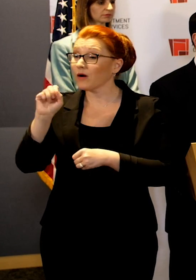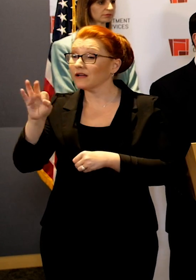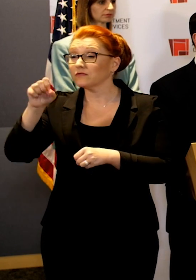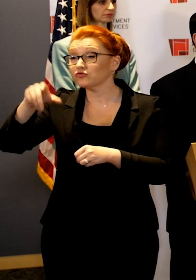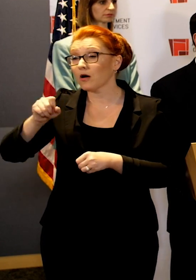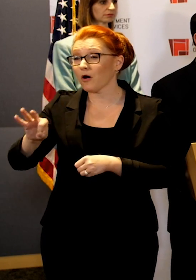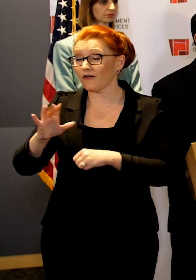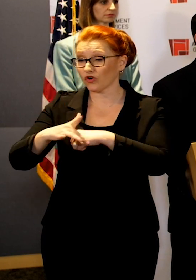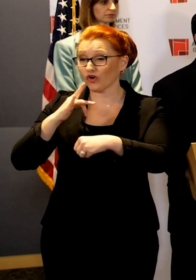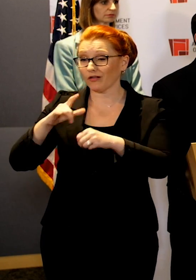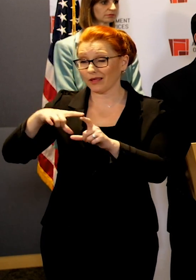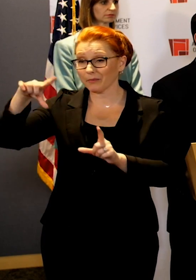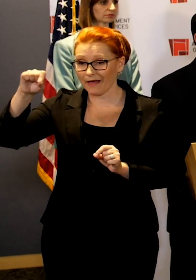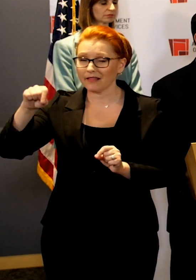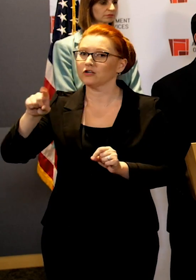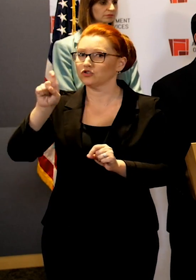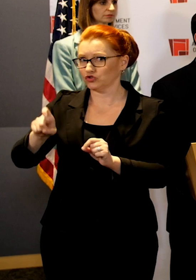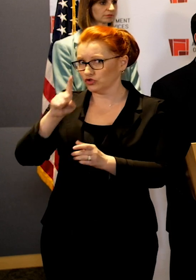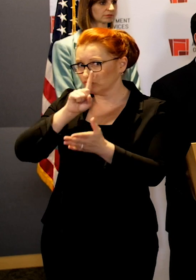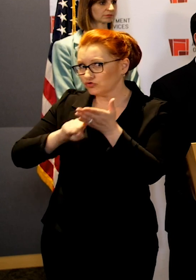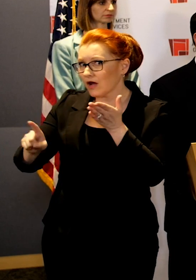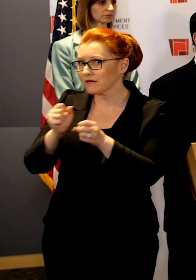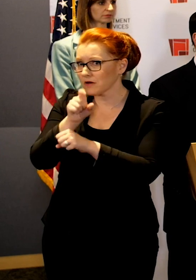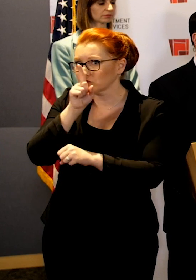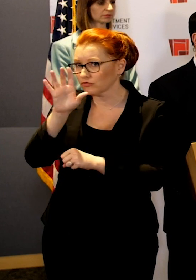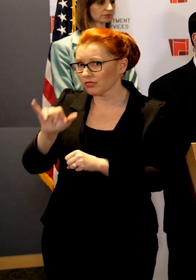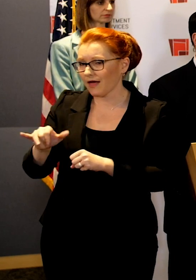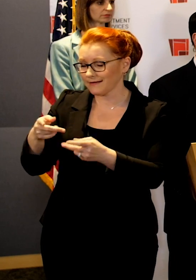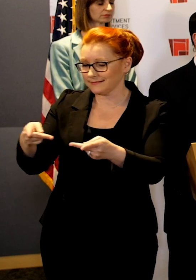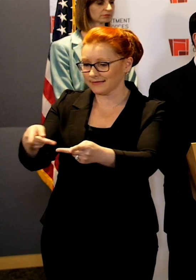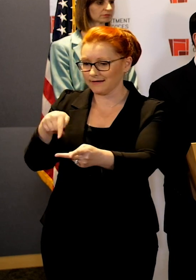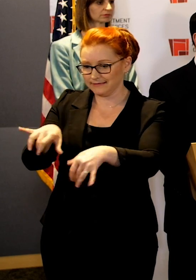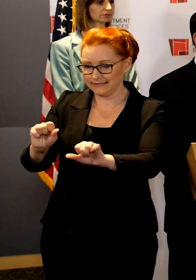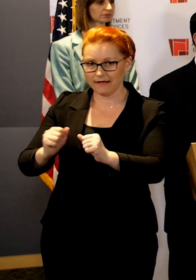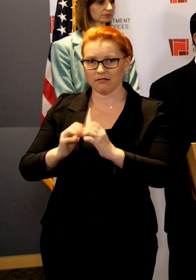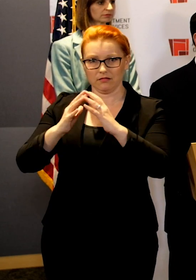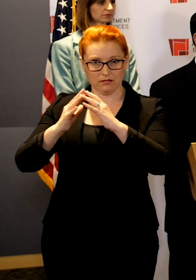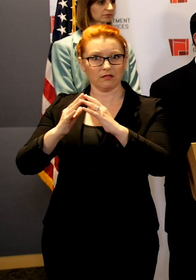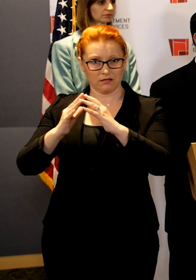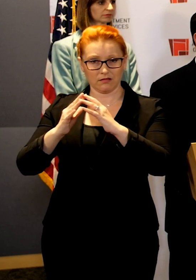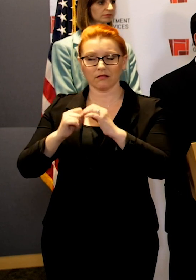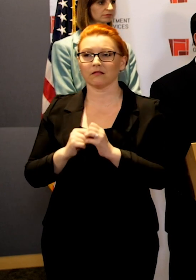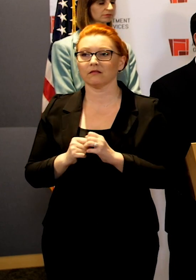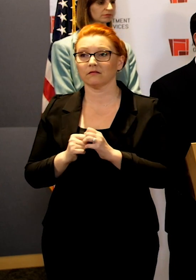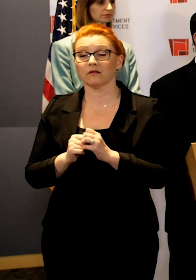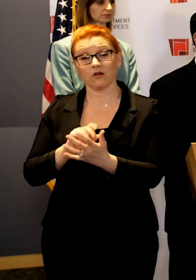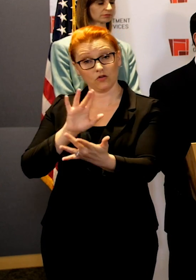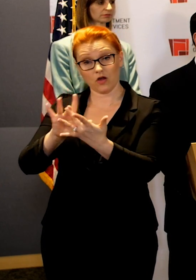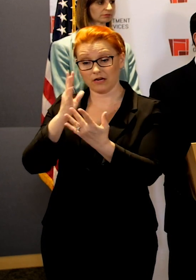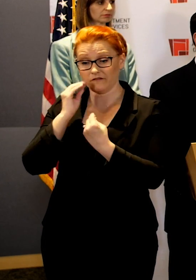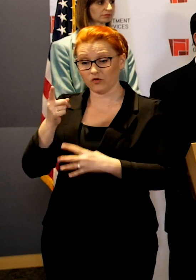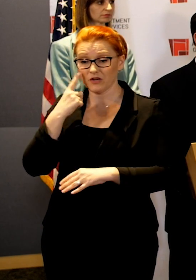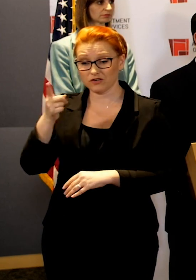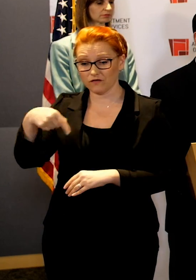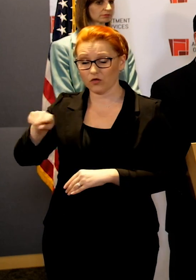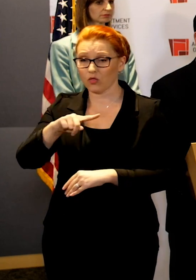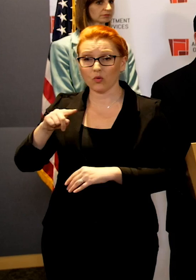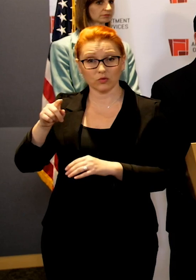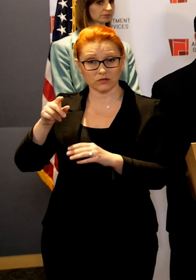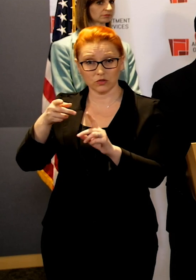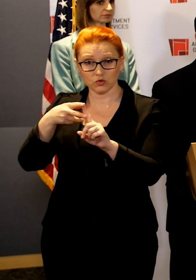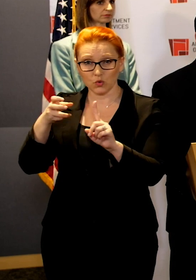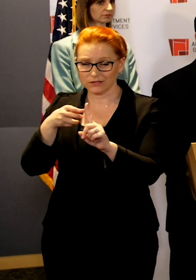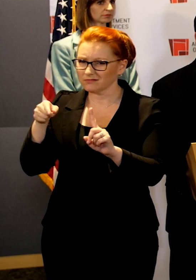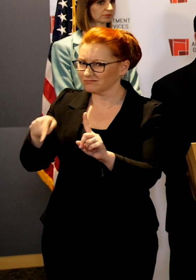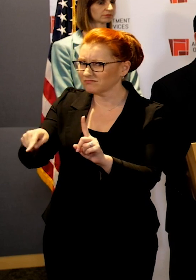should verify voting site information with their county election officials. Contact information for those trusted sources and